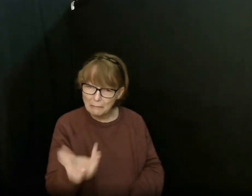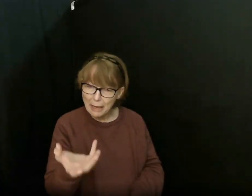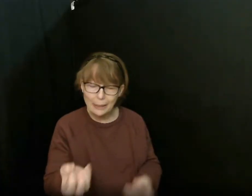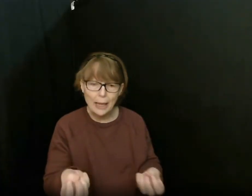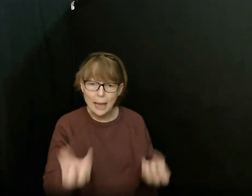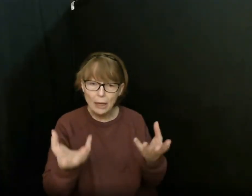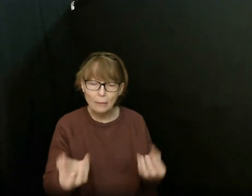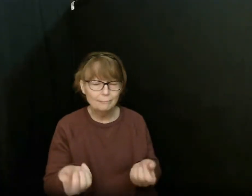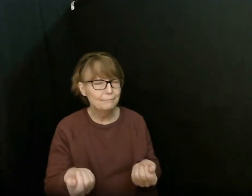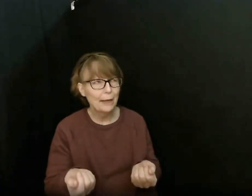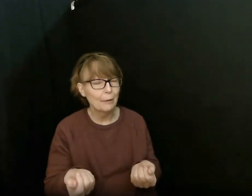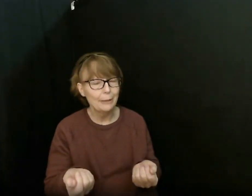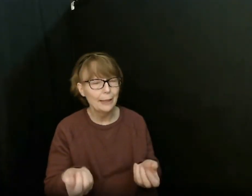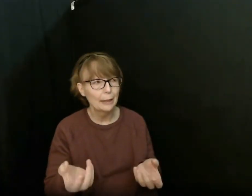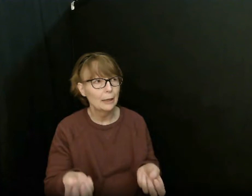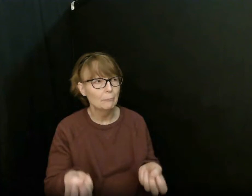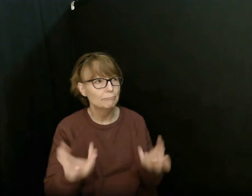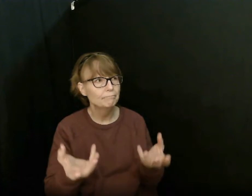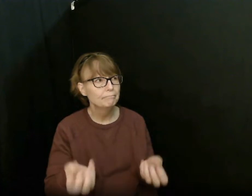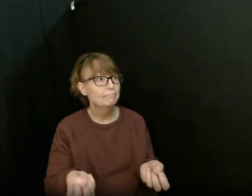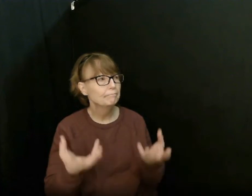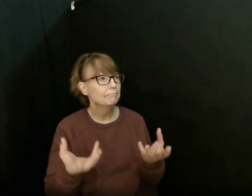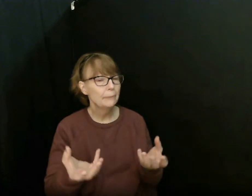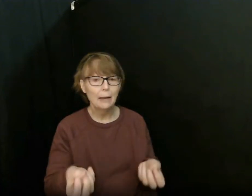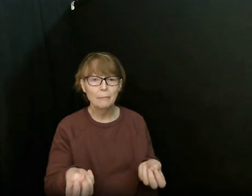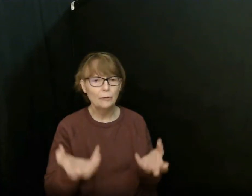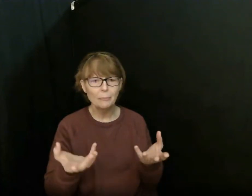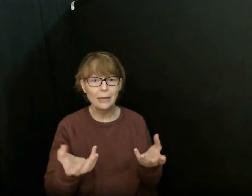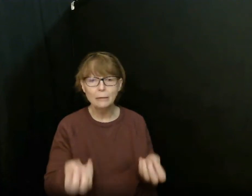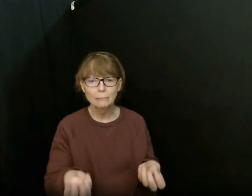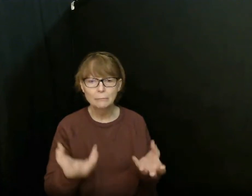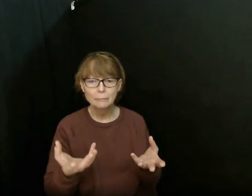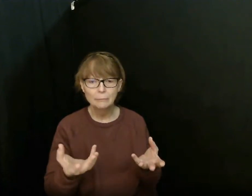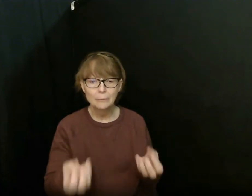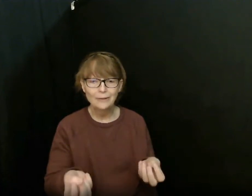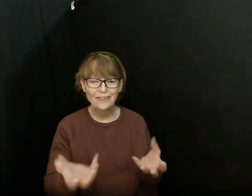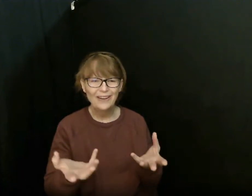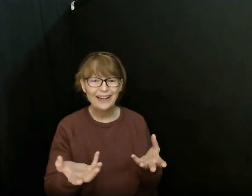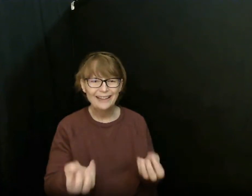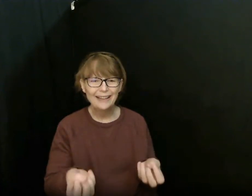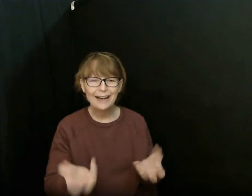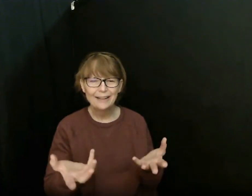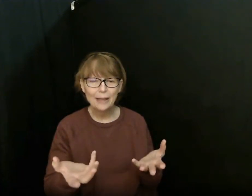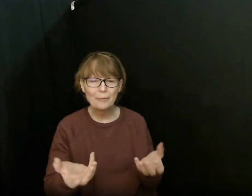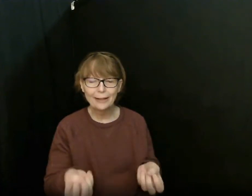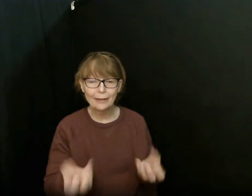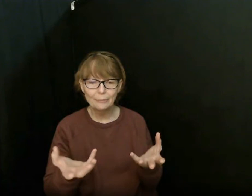many? No, it'd be like it's just many. Many. I'm second guessing